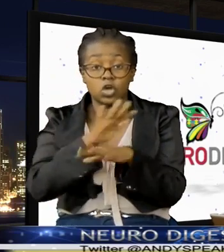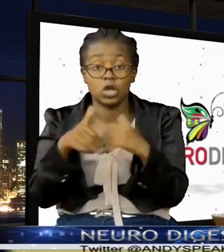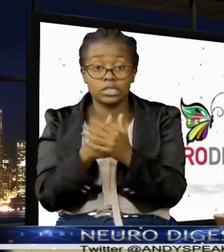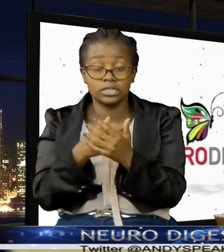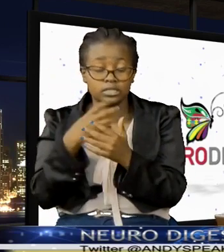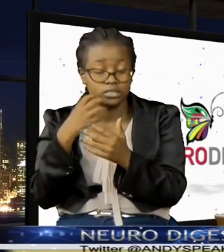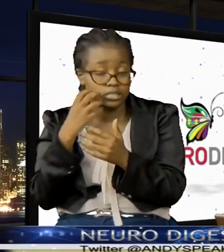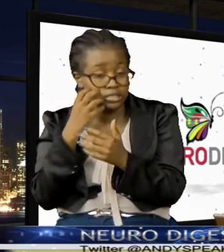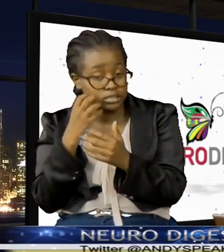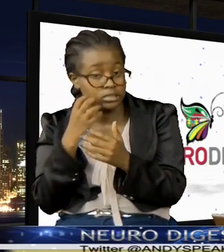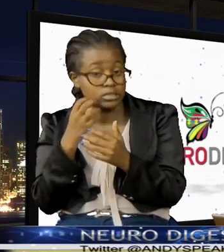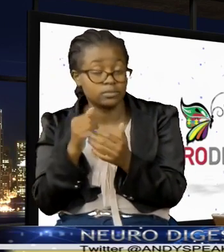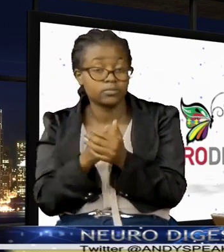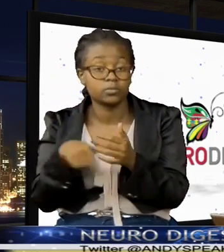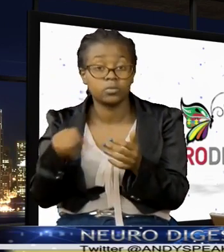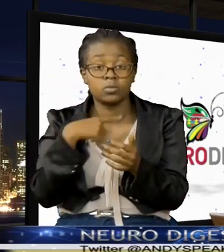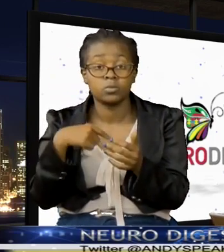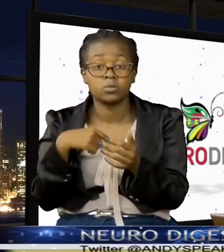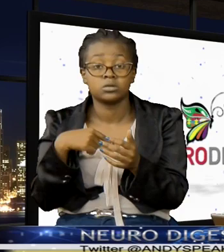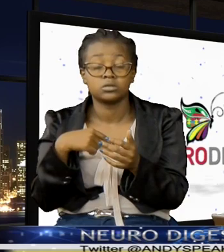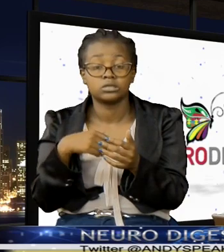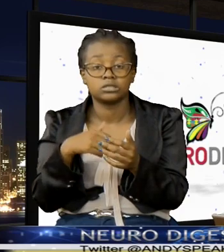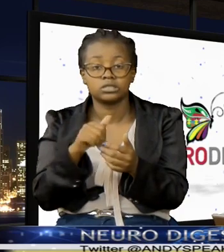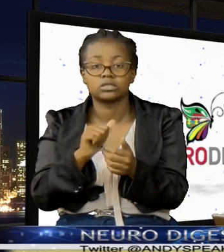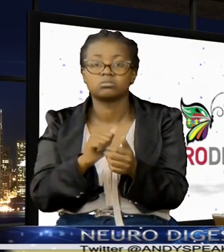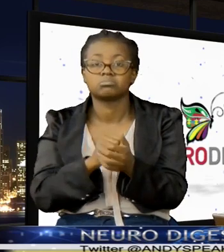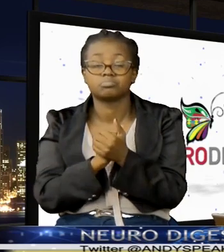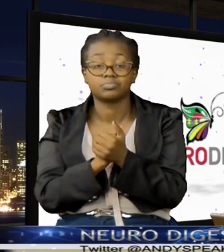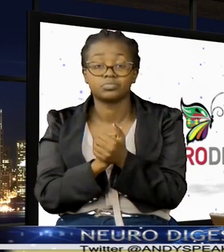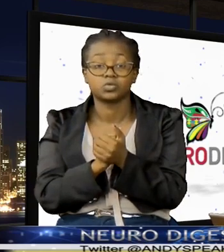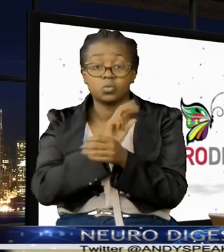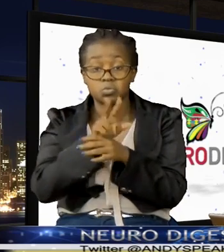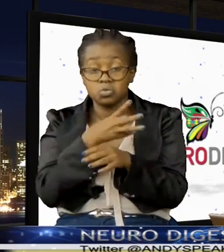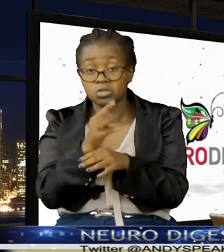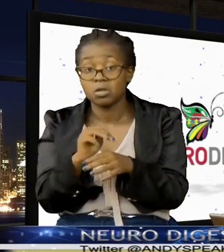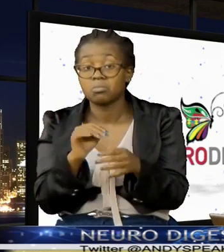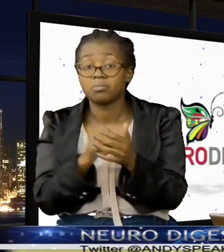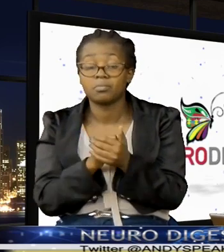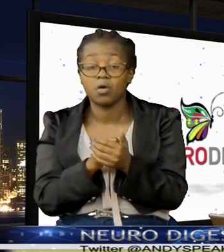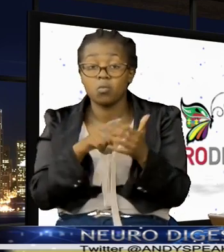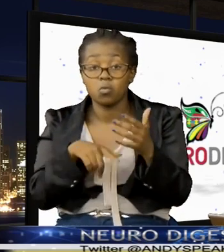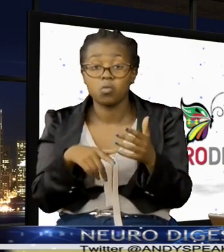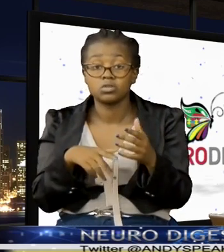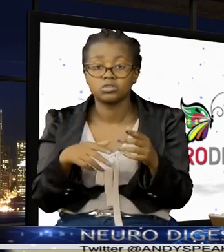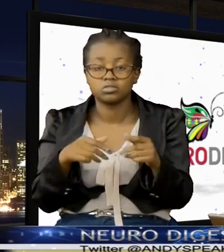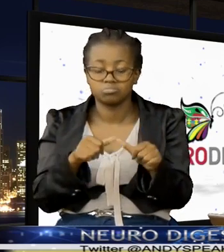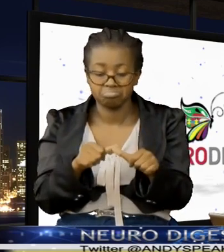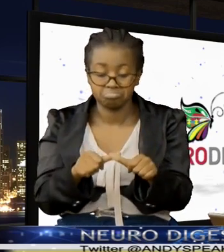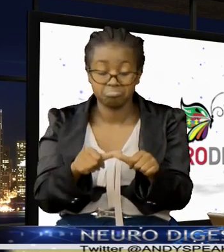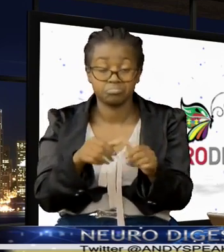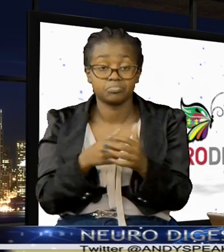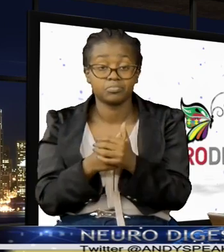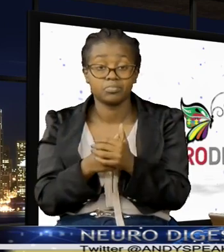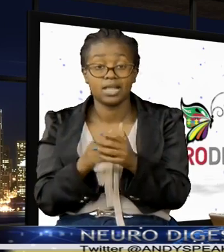sad part of that is we take advantage of them. That is the sad reality of what goes on.